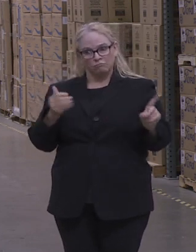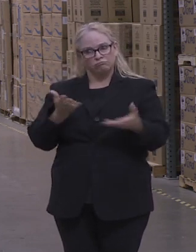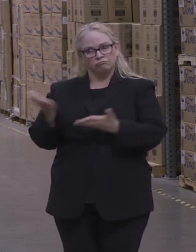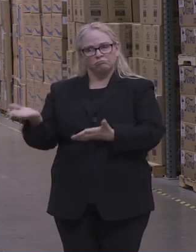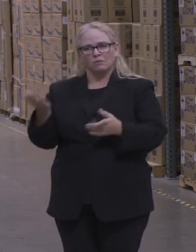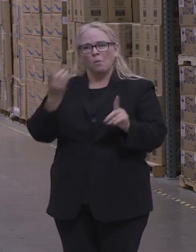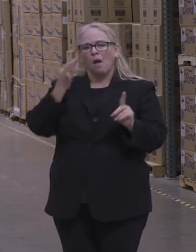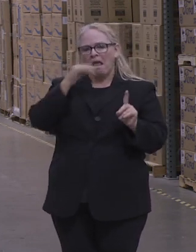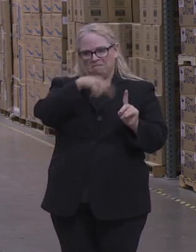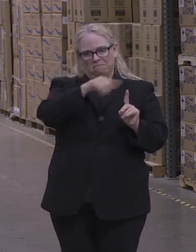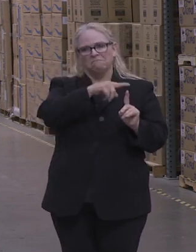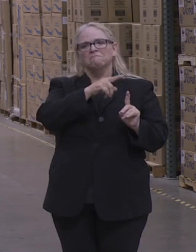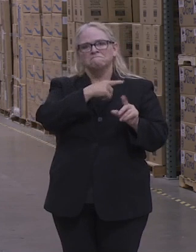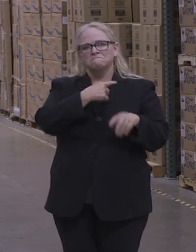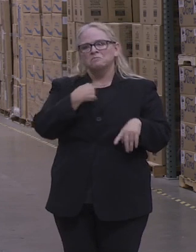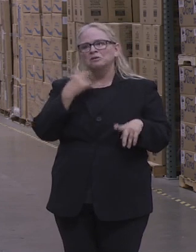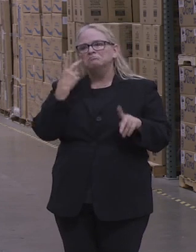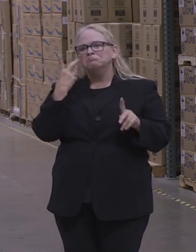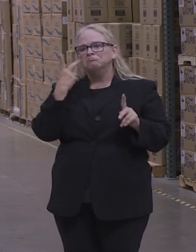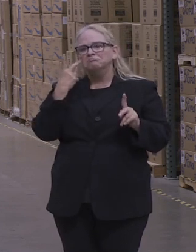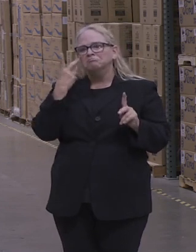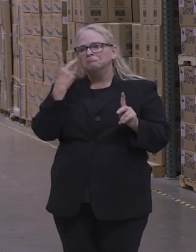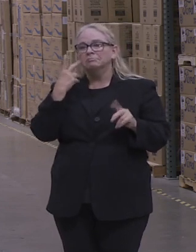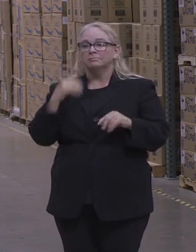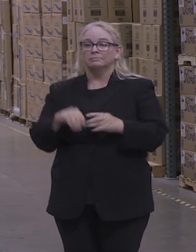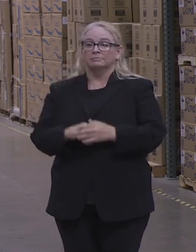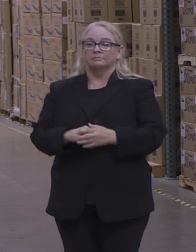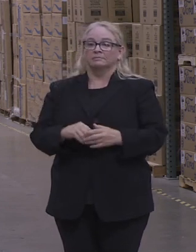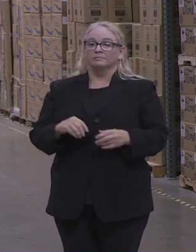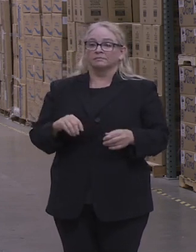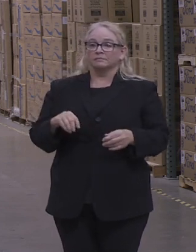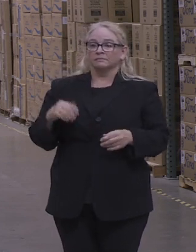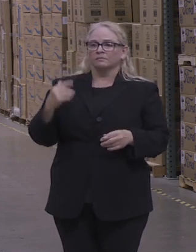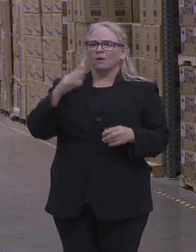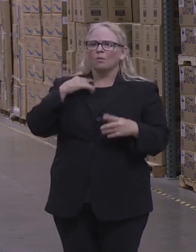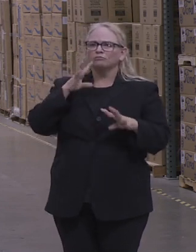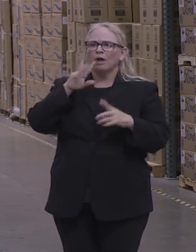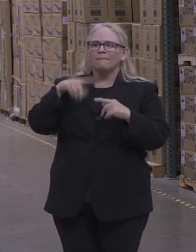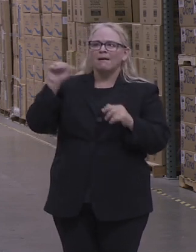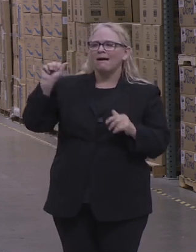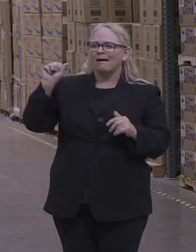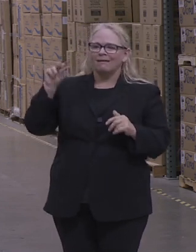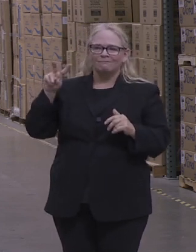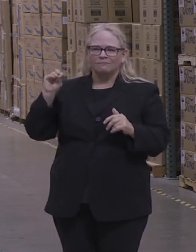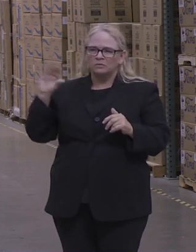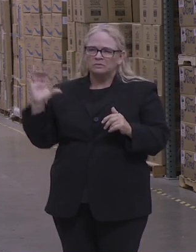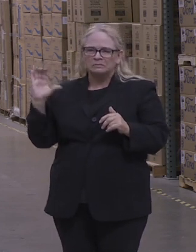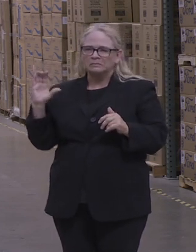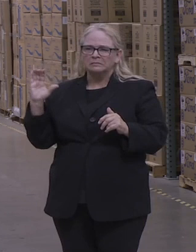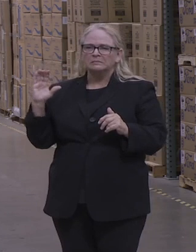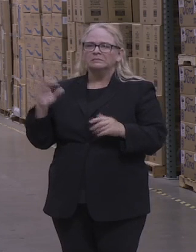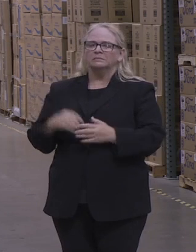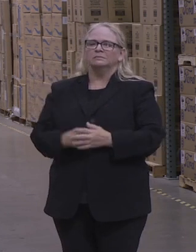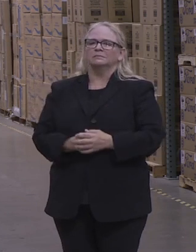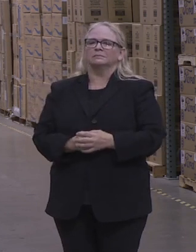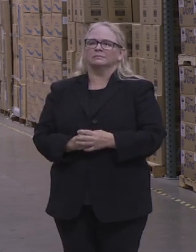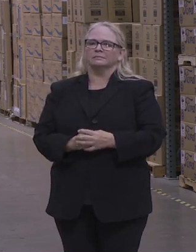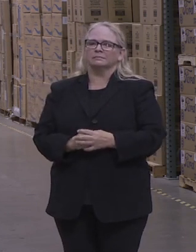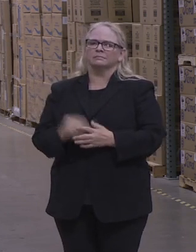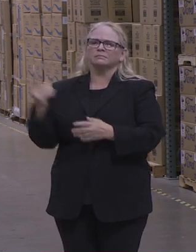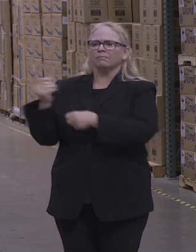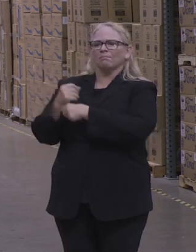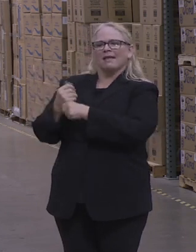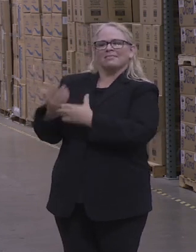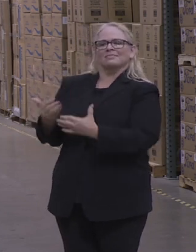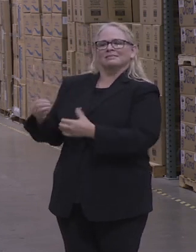highlighted was Avoke. Avoke is a retooled manufacturer in Santa Clara, California, that we